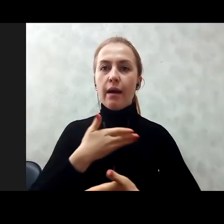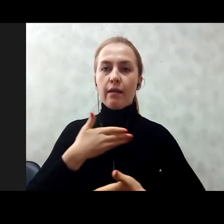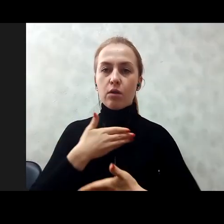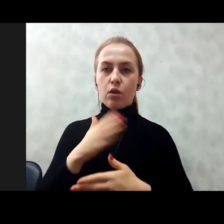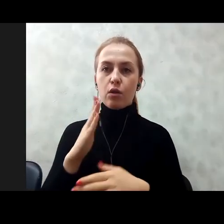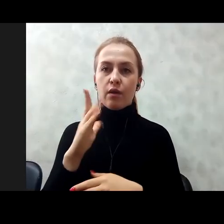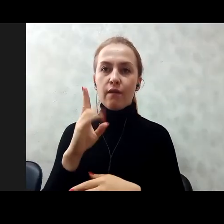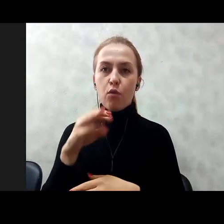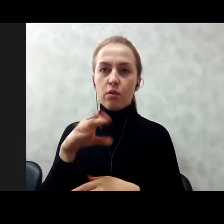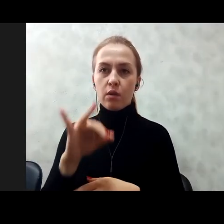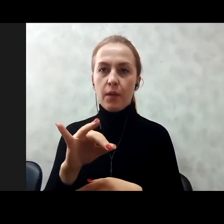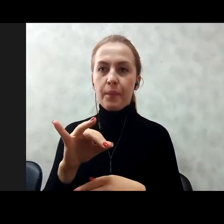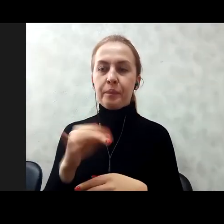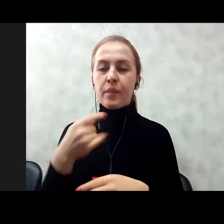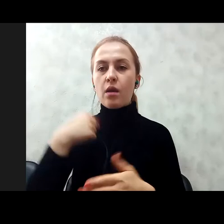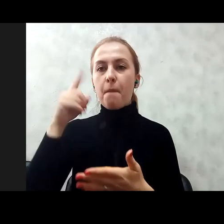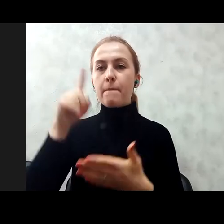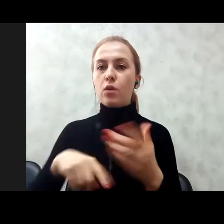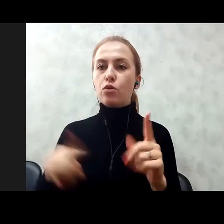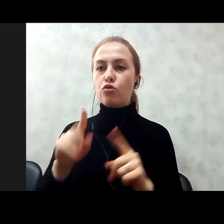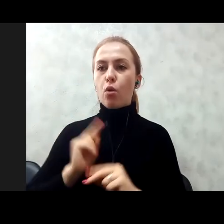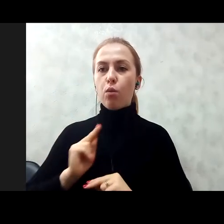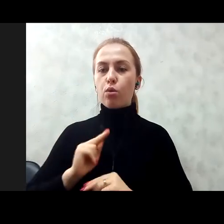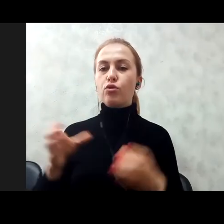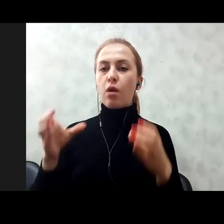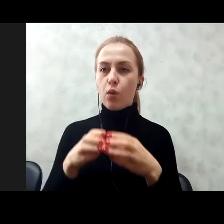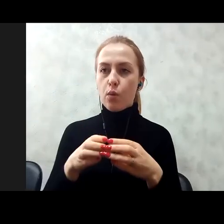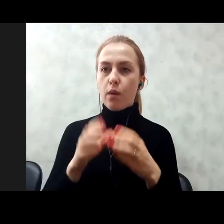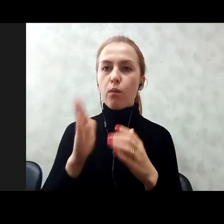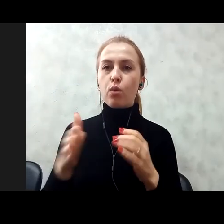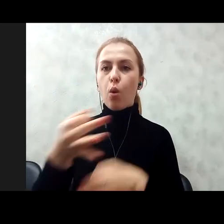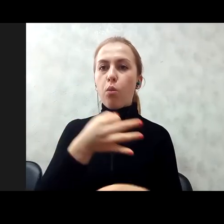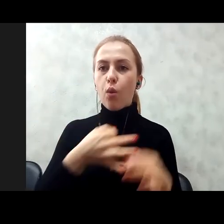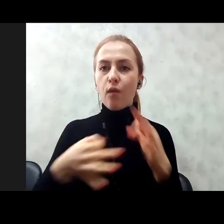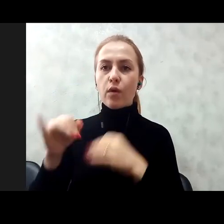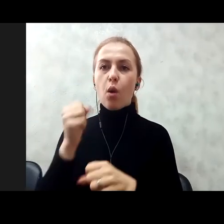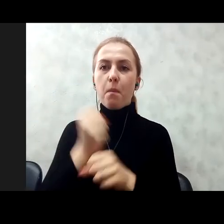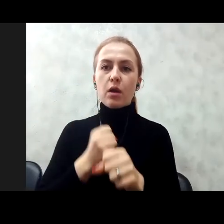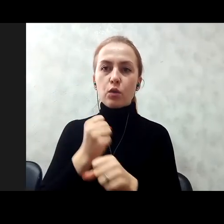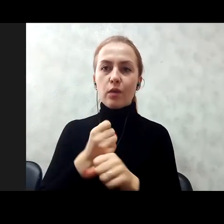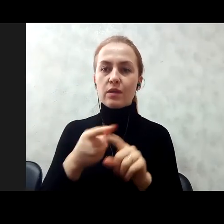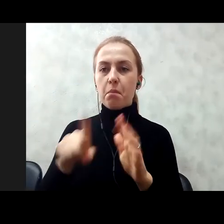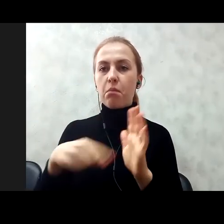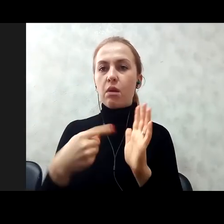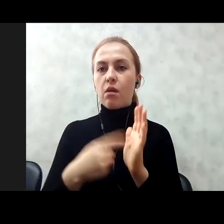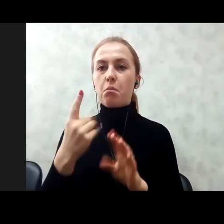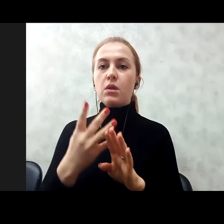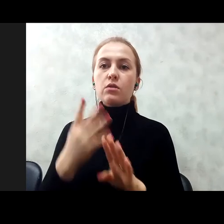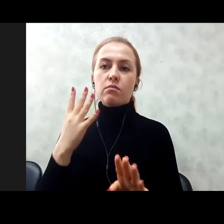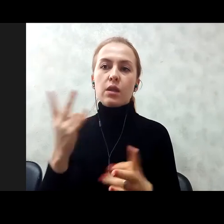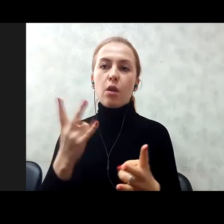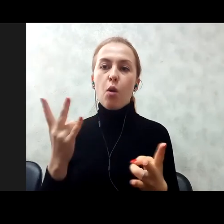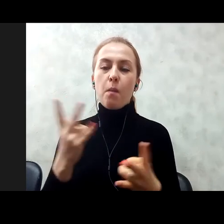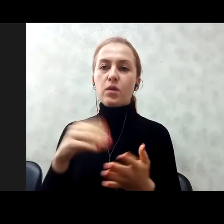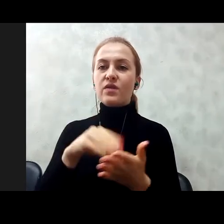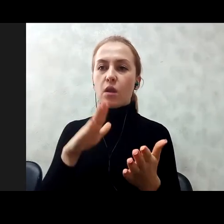both by the political parties and by the commissions, with regard to how to bypass the gender quotas. I'm sure that